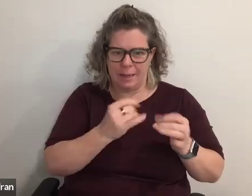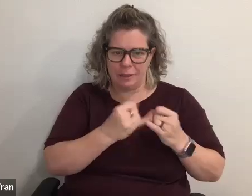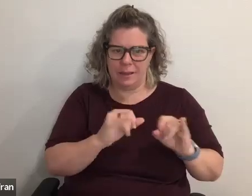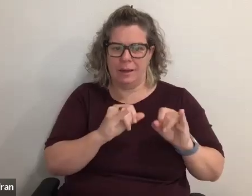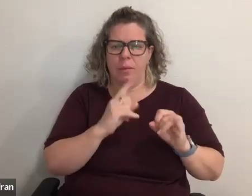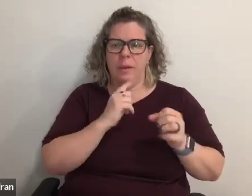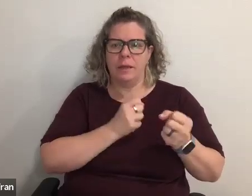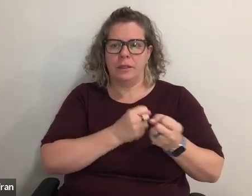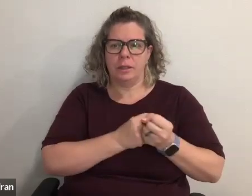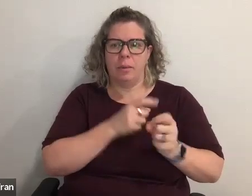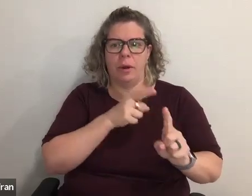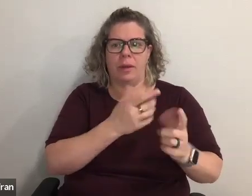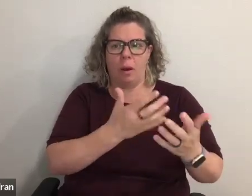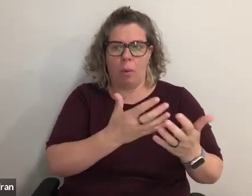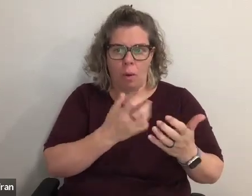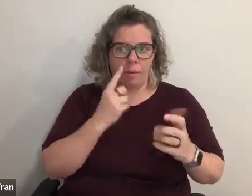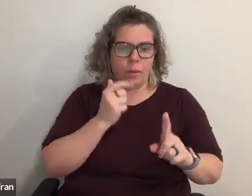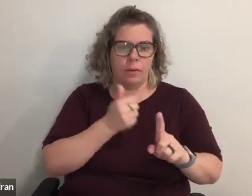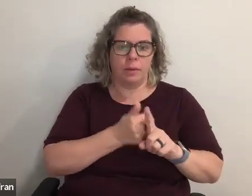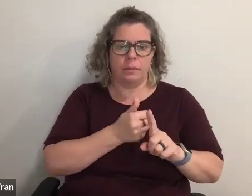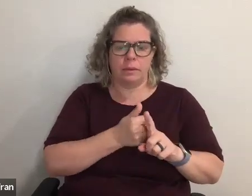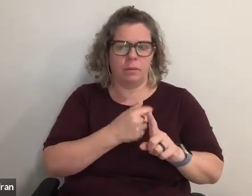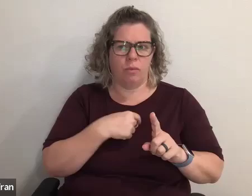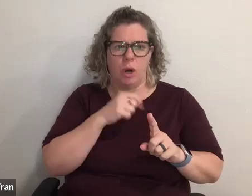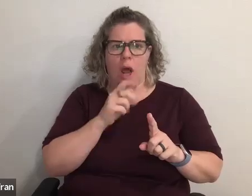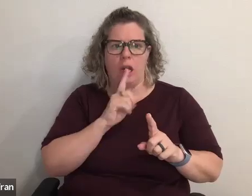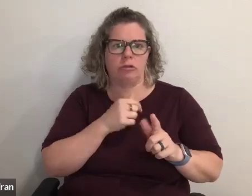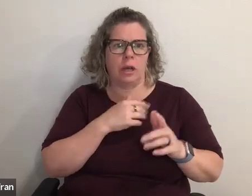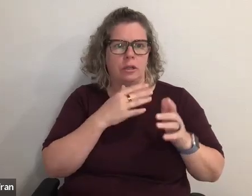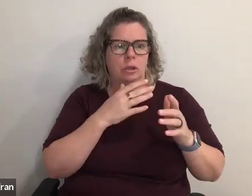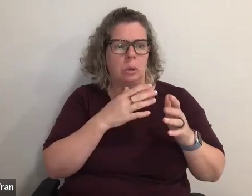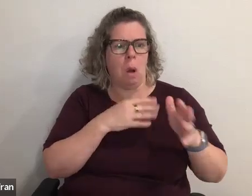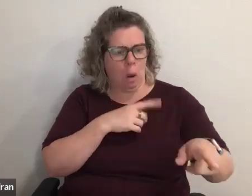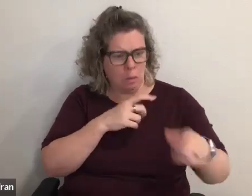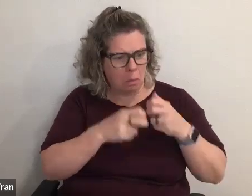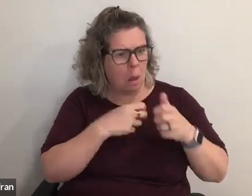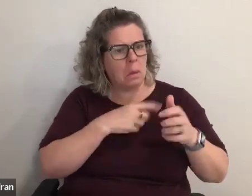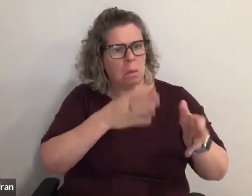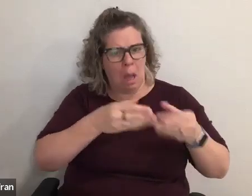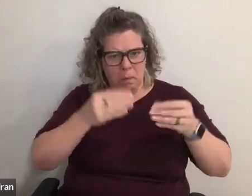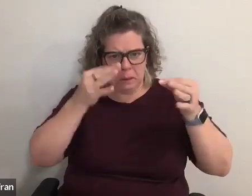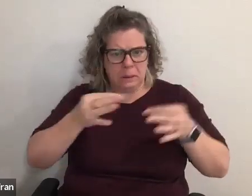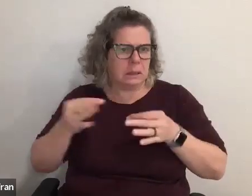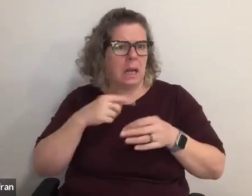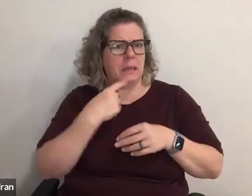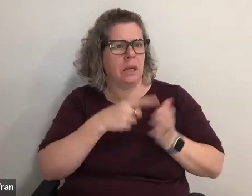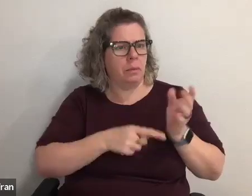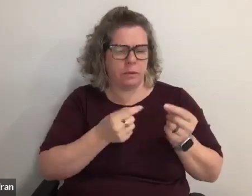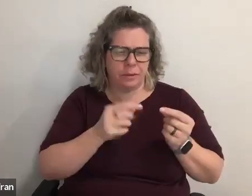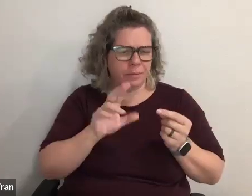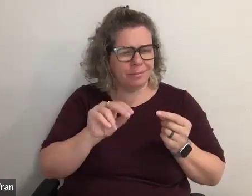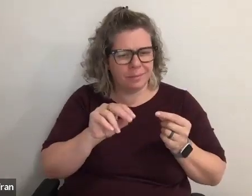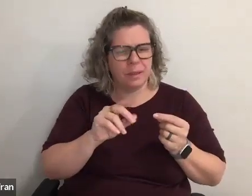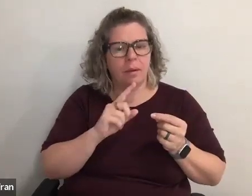support really what they want to do for themselves. We're not out there to really make decisions for them. And then hopefully we're helping prevent